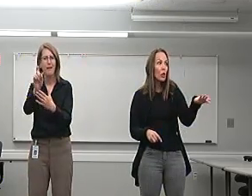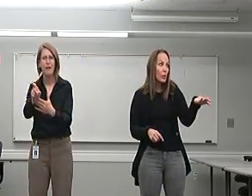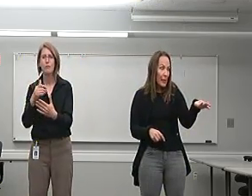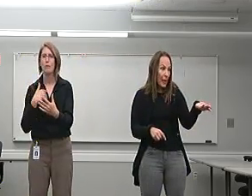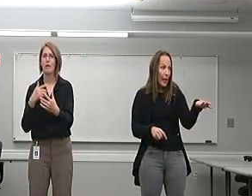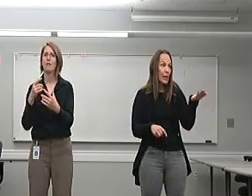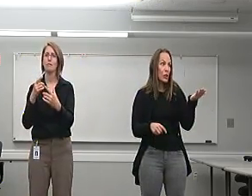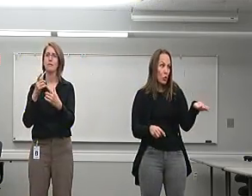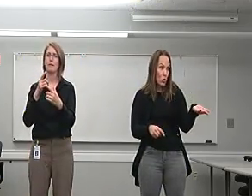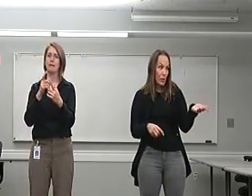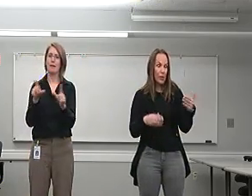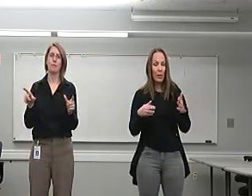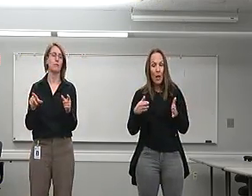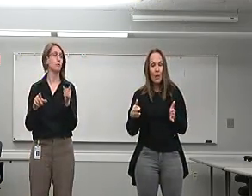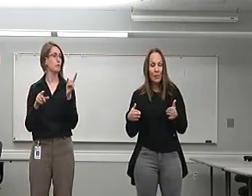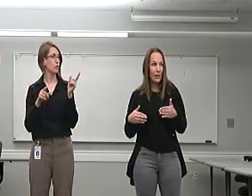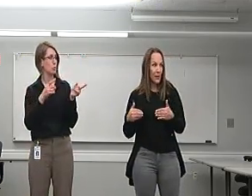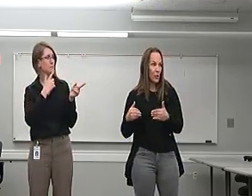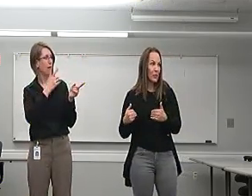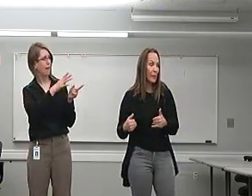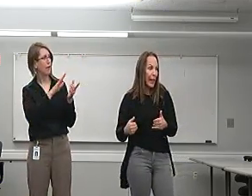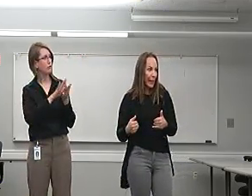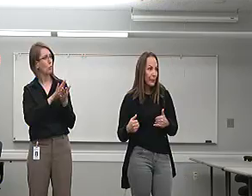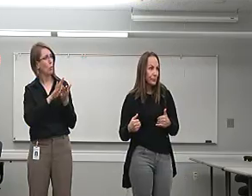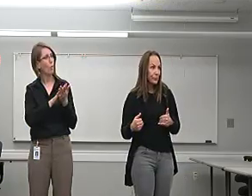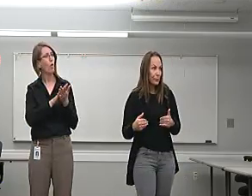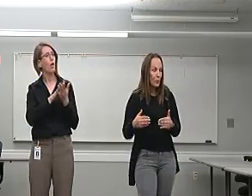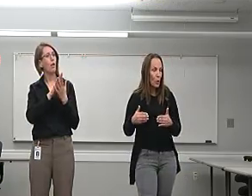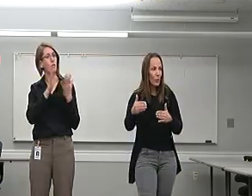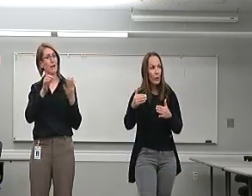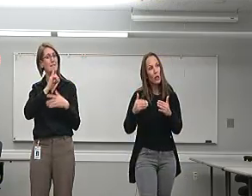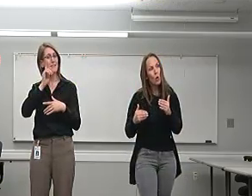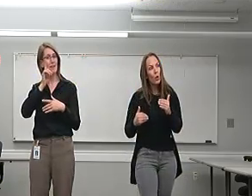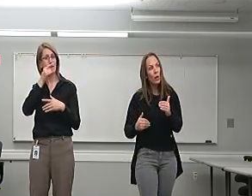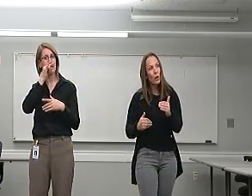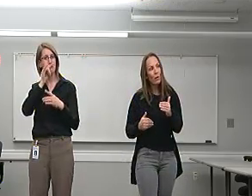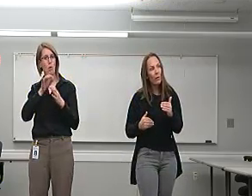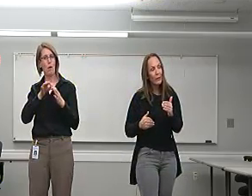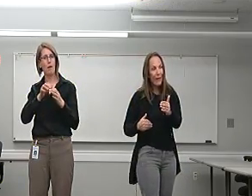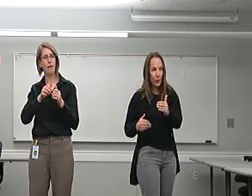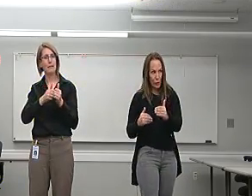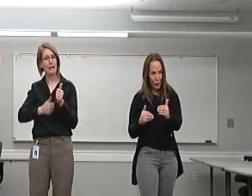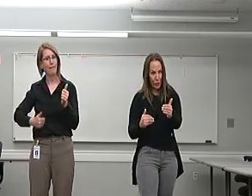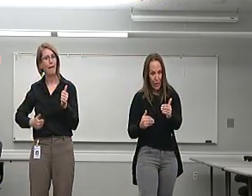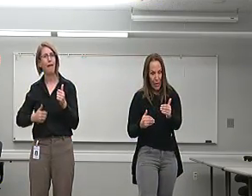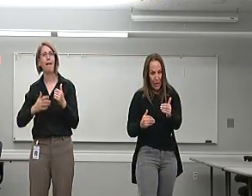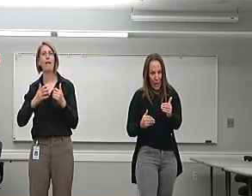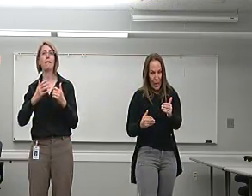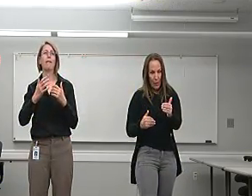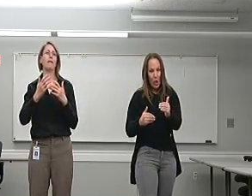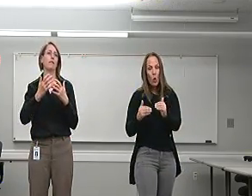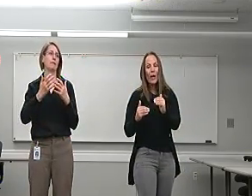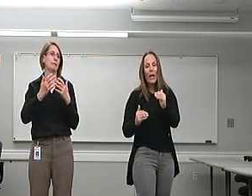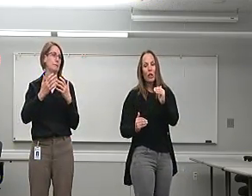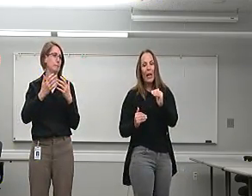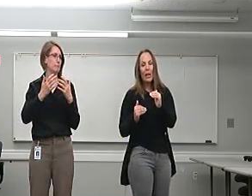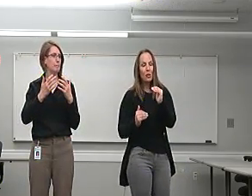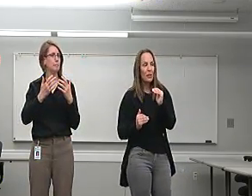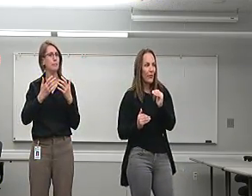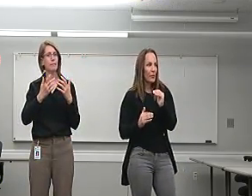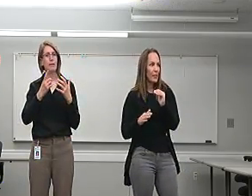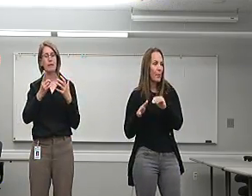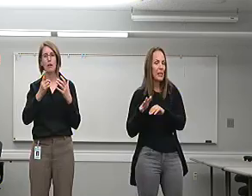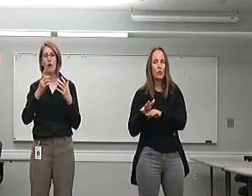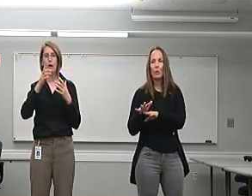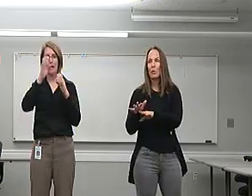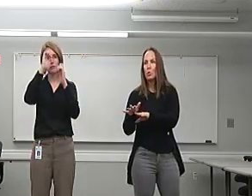school, they're saying a lot of the deaf kids are delayed, or they're at lower levels, lower educational levels than a mainstream